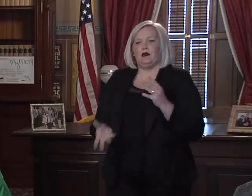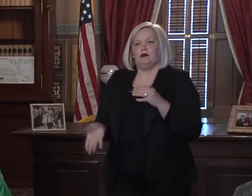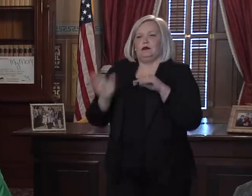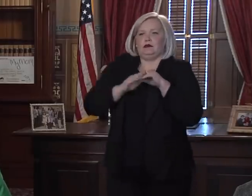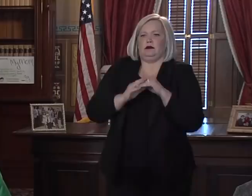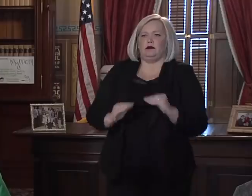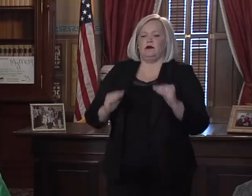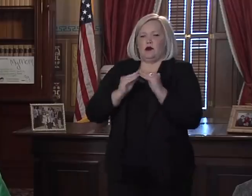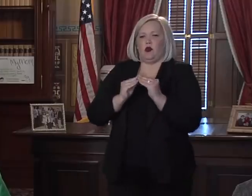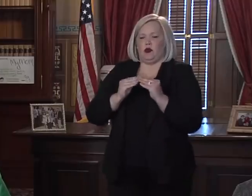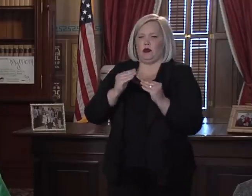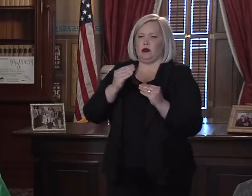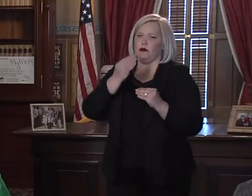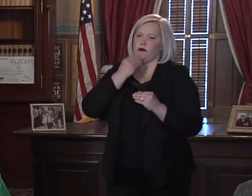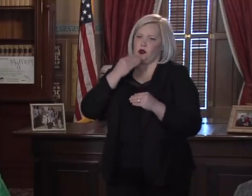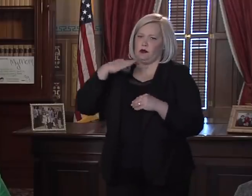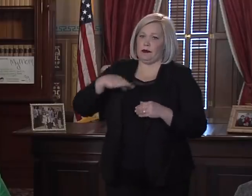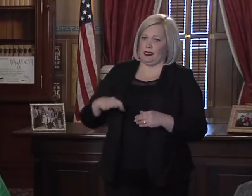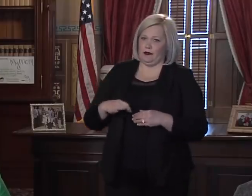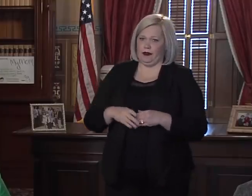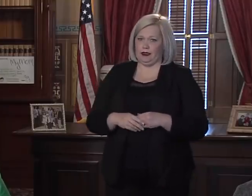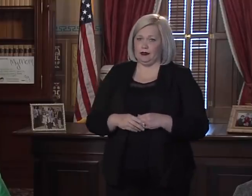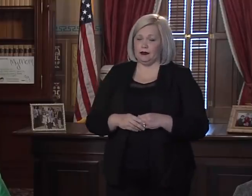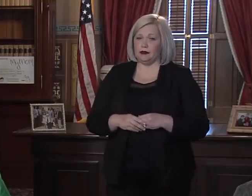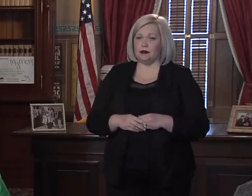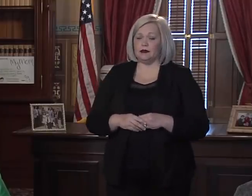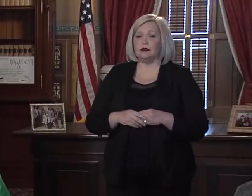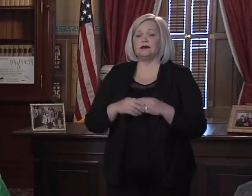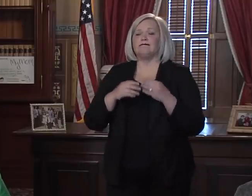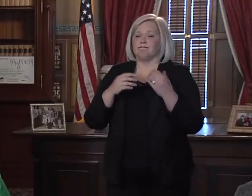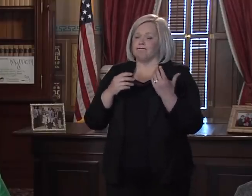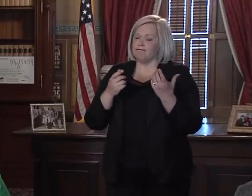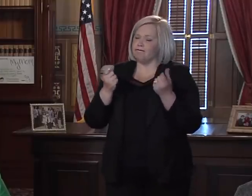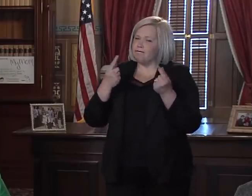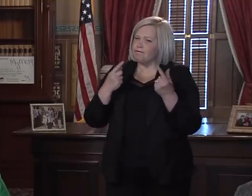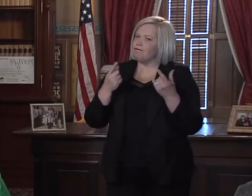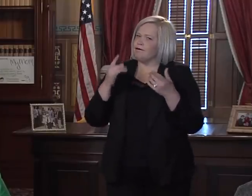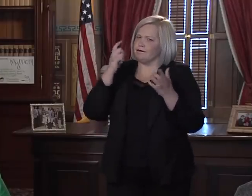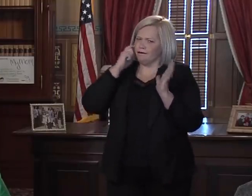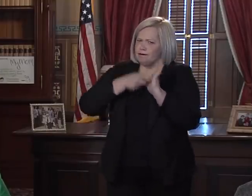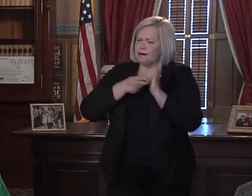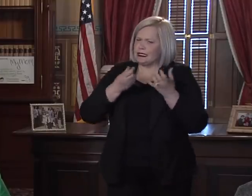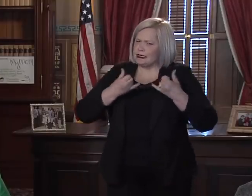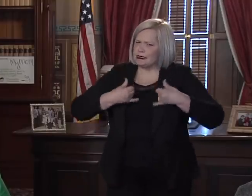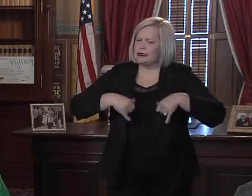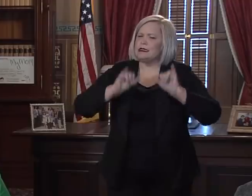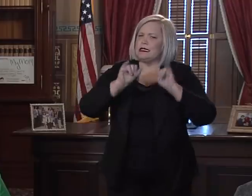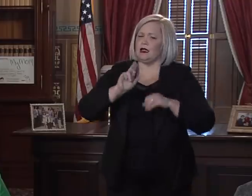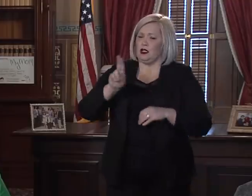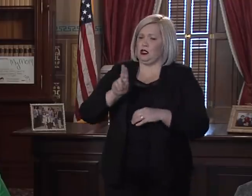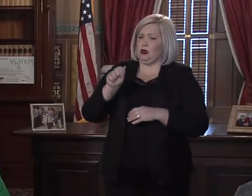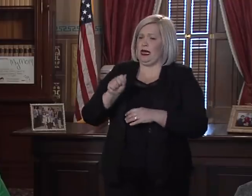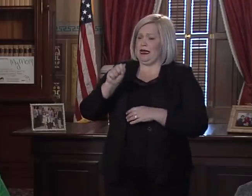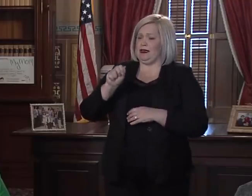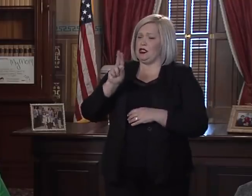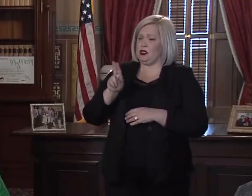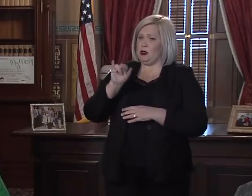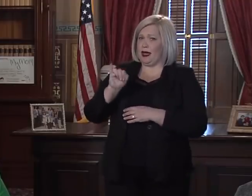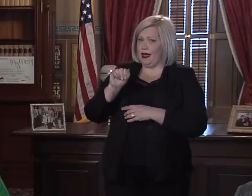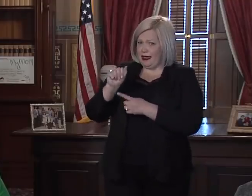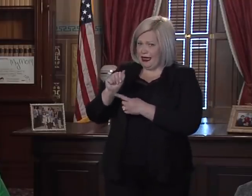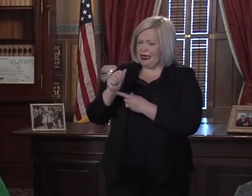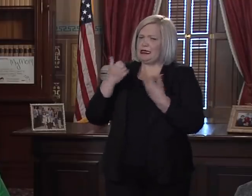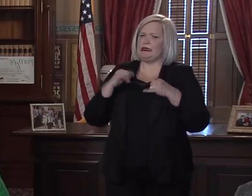help those who are still trying to navigate the technical issues in filing unemployment. The UIA has nearly